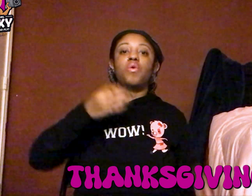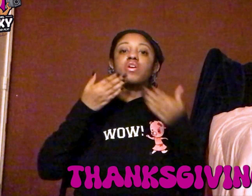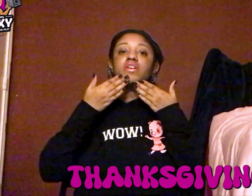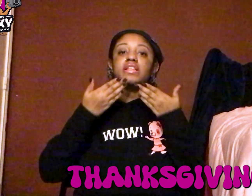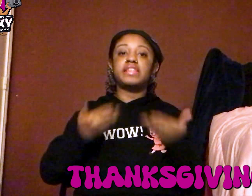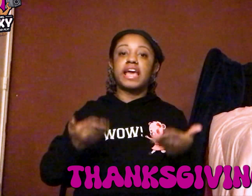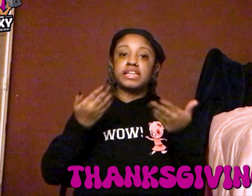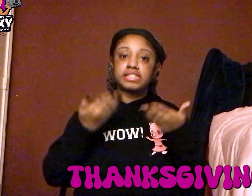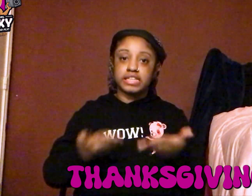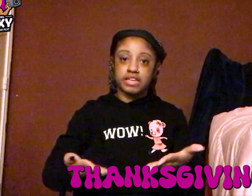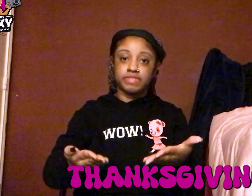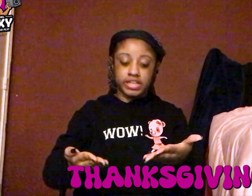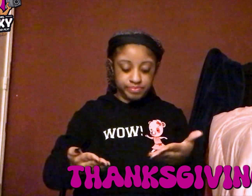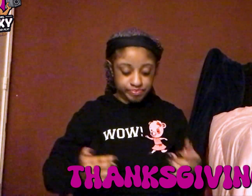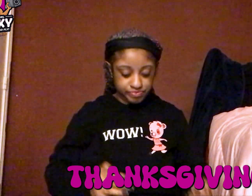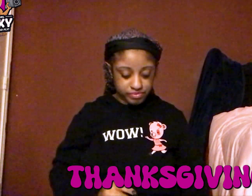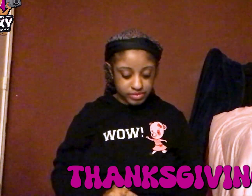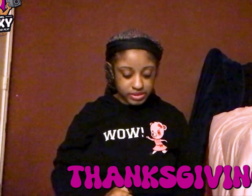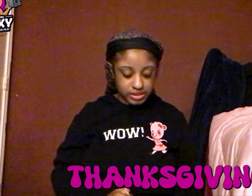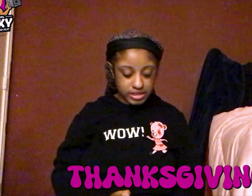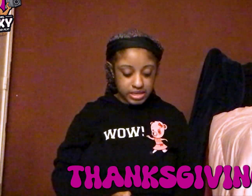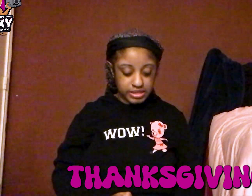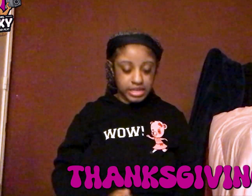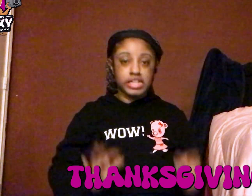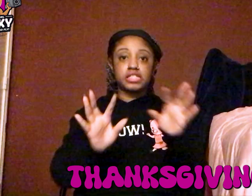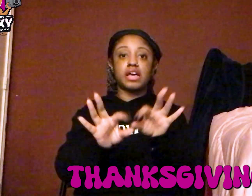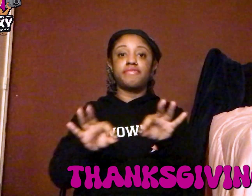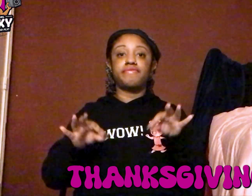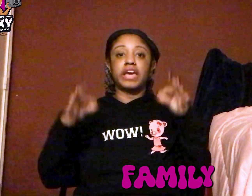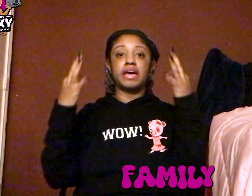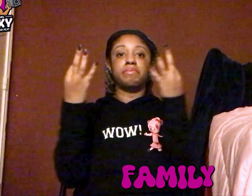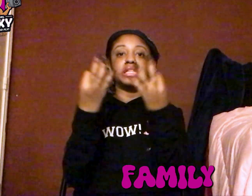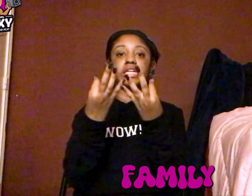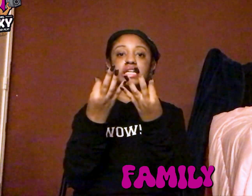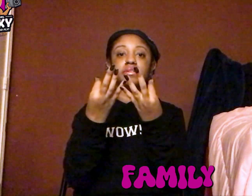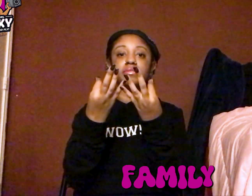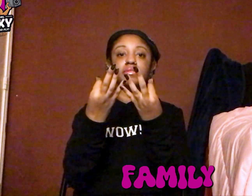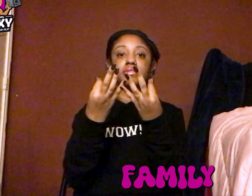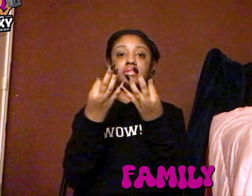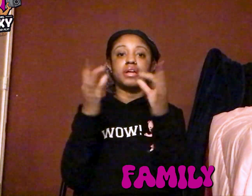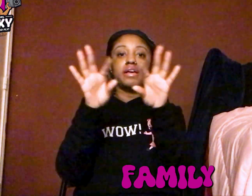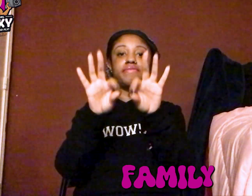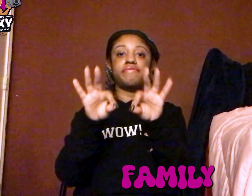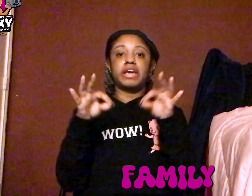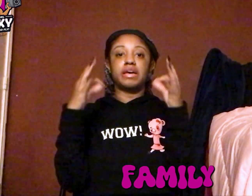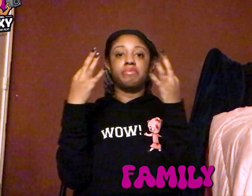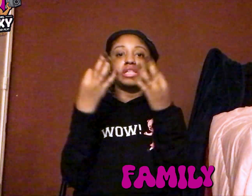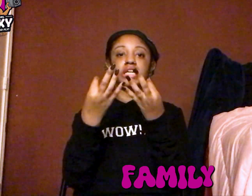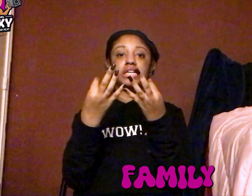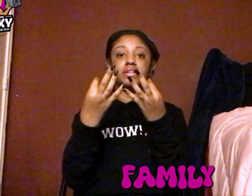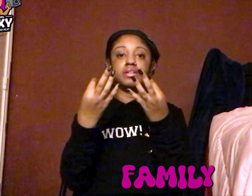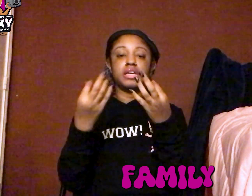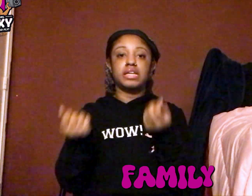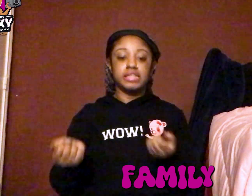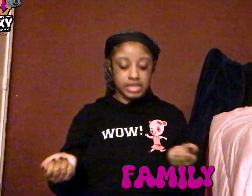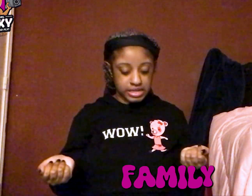or Thanksgiving. Then it's family. Family. Then